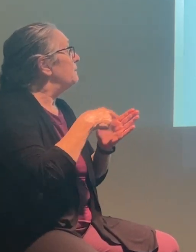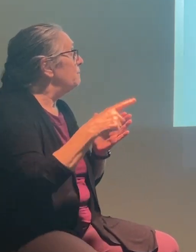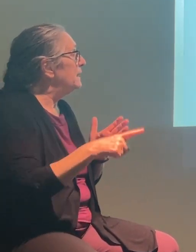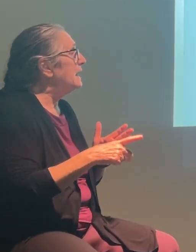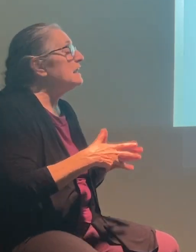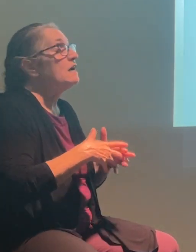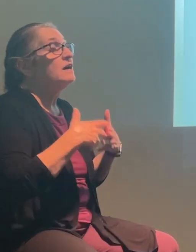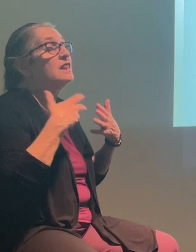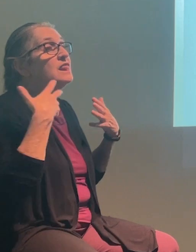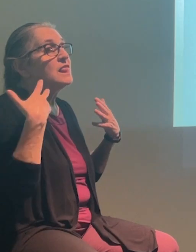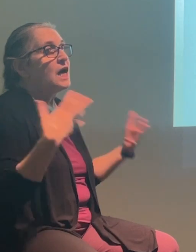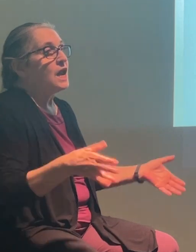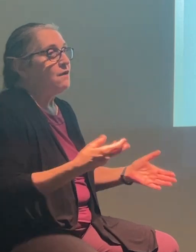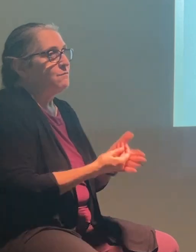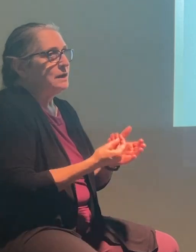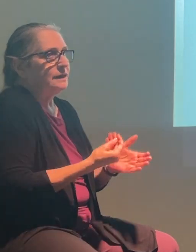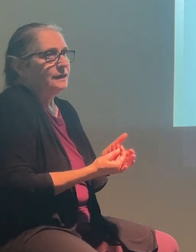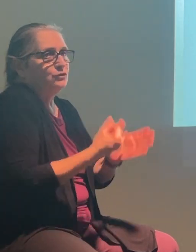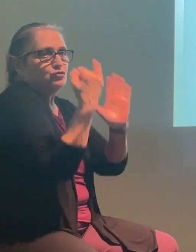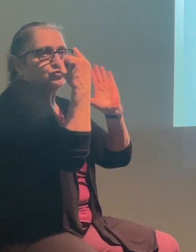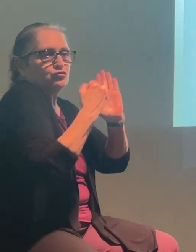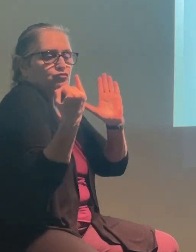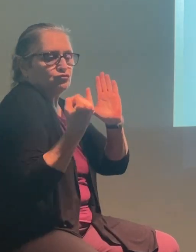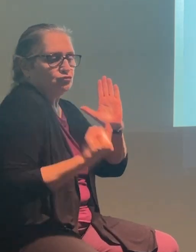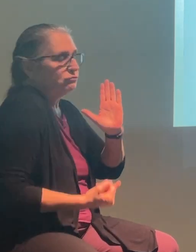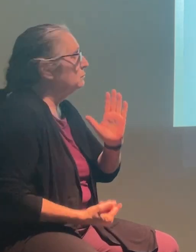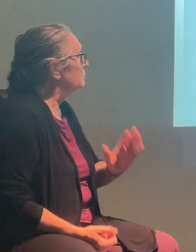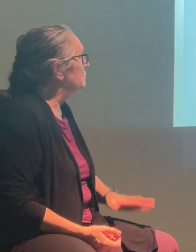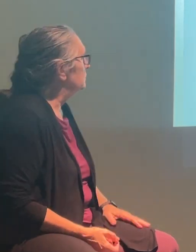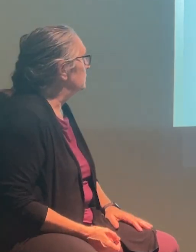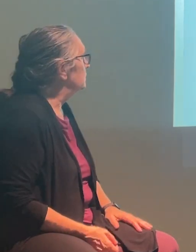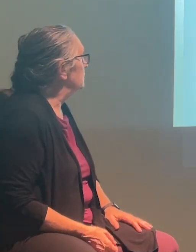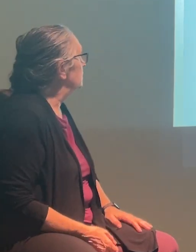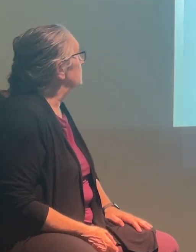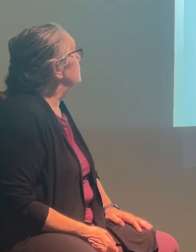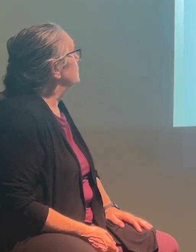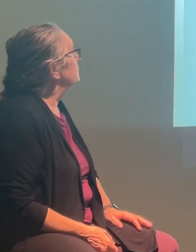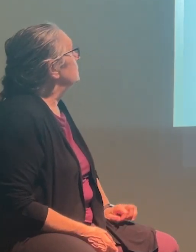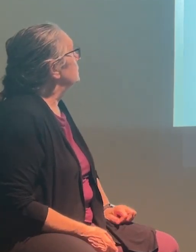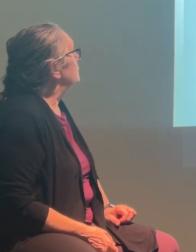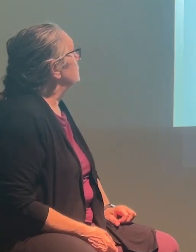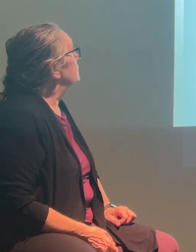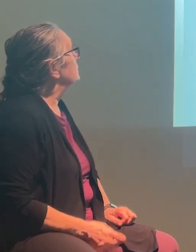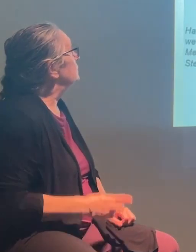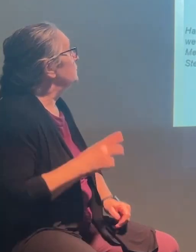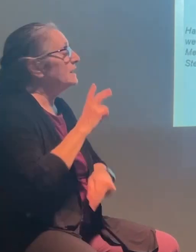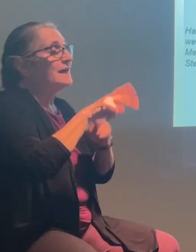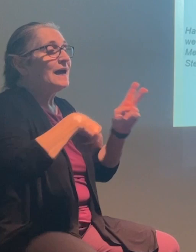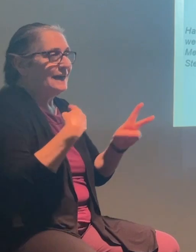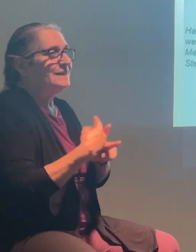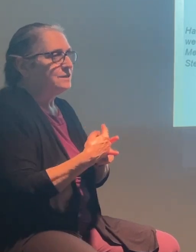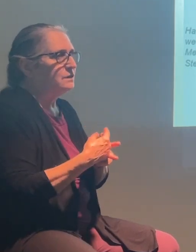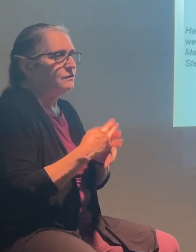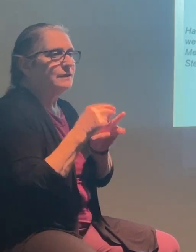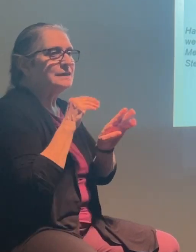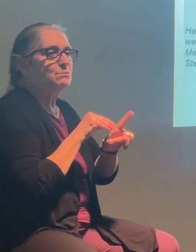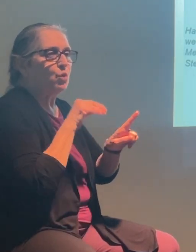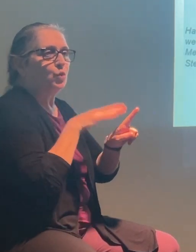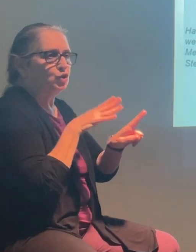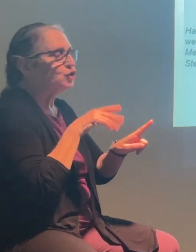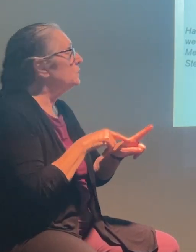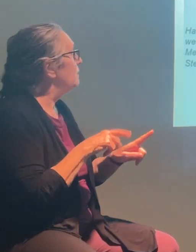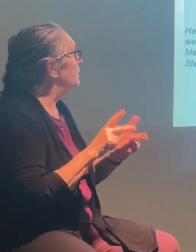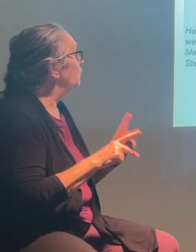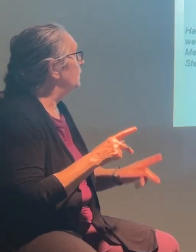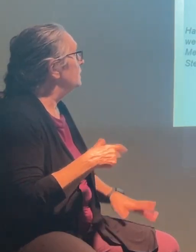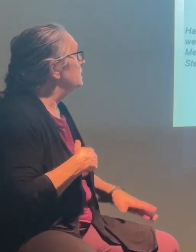very, very substantial salary. So it was really just the type of exposure people wanted. So the